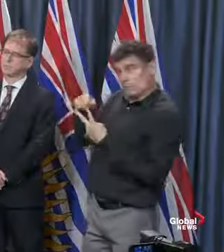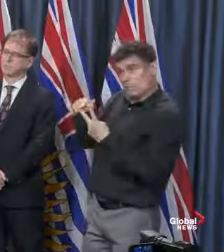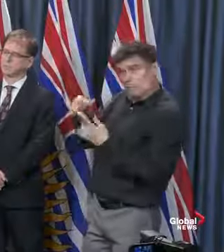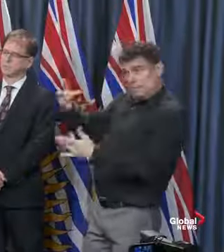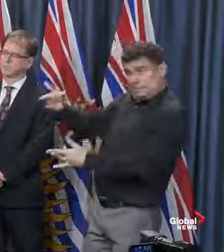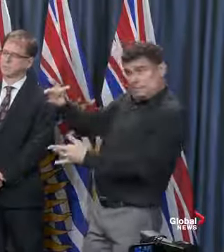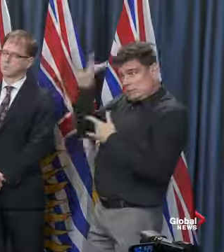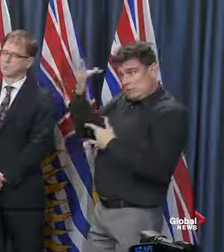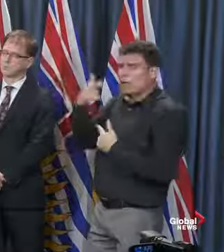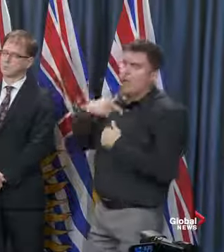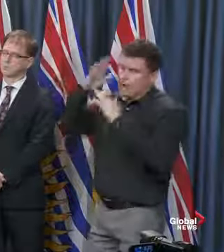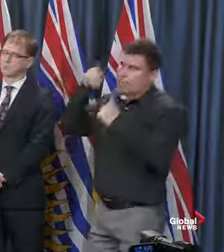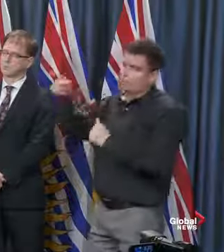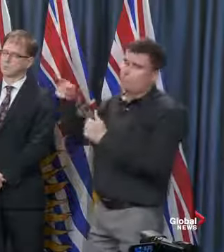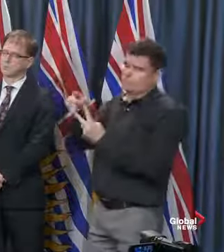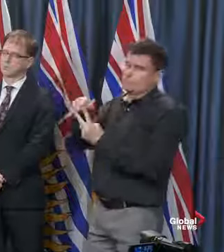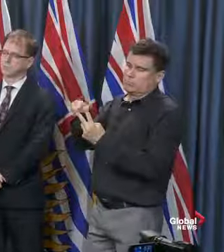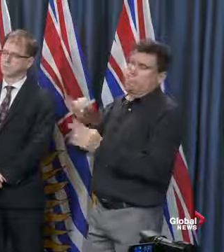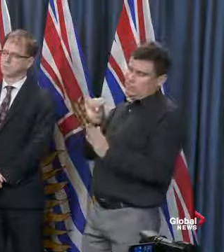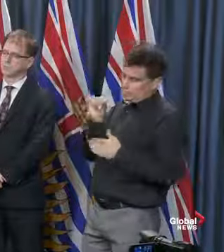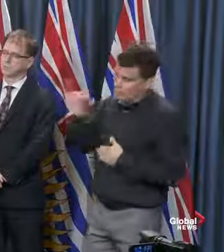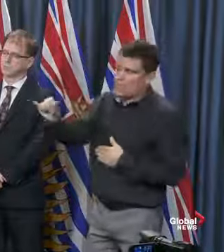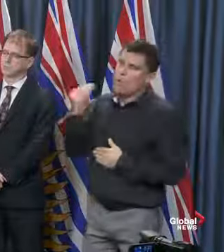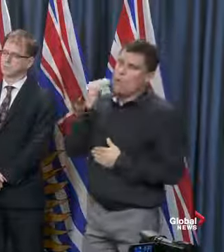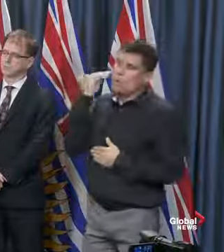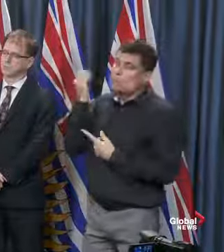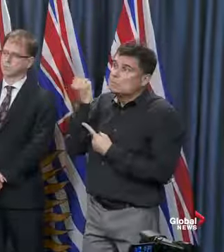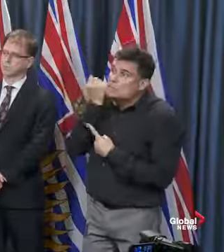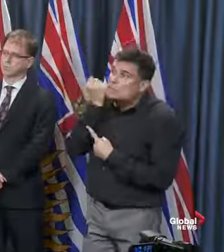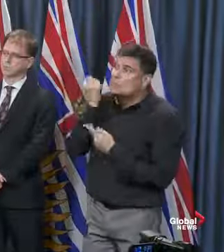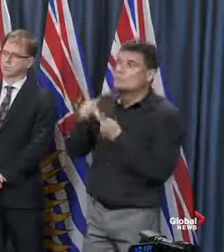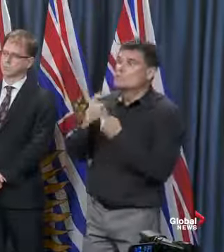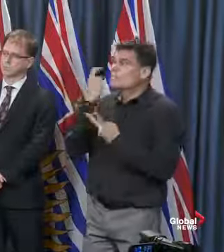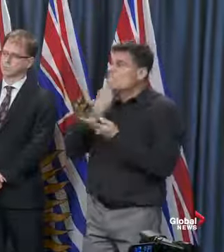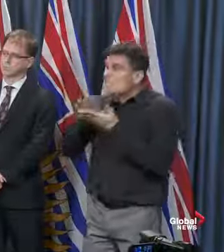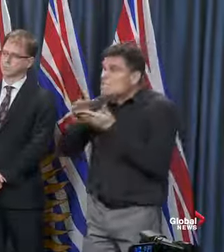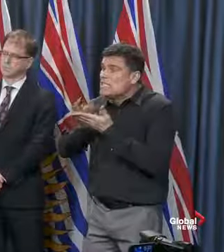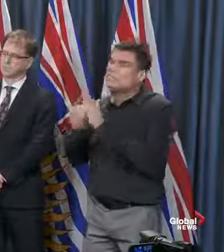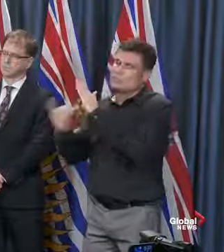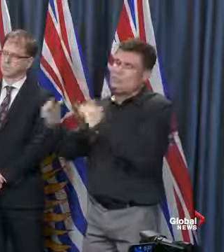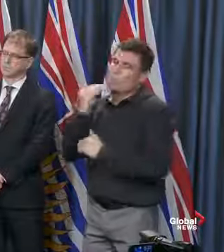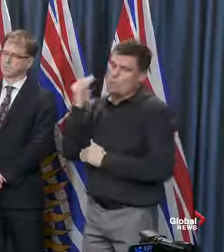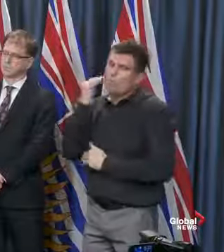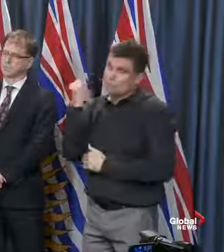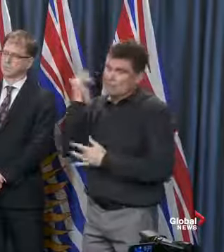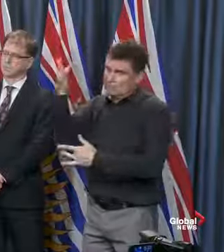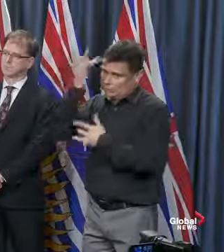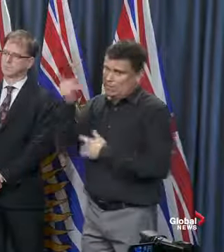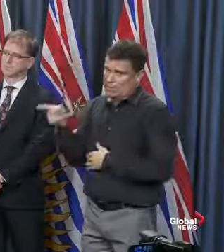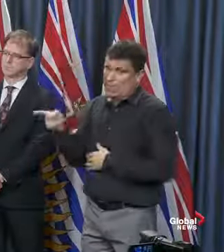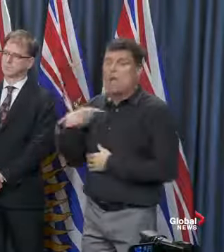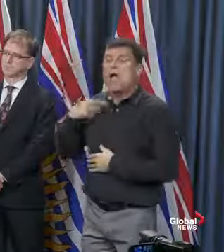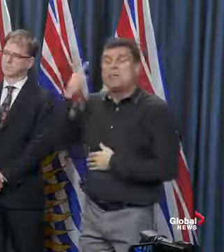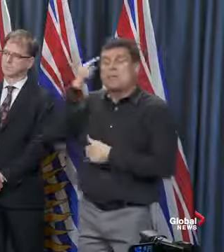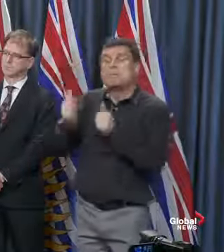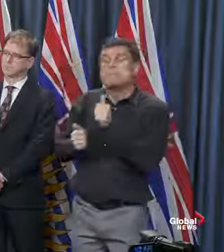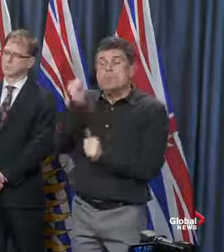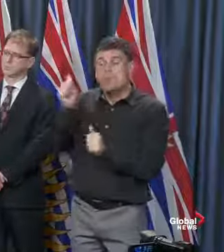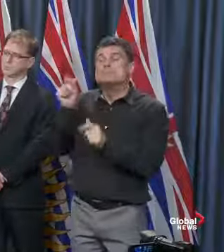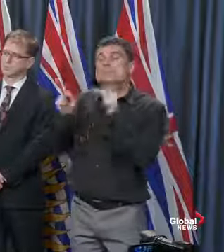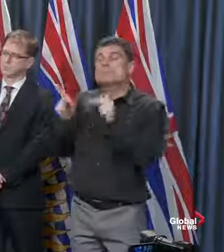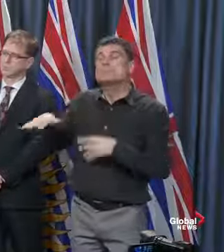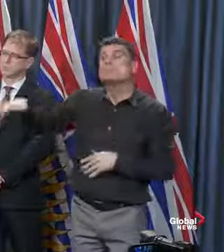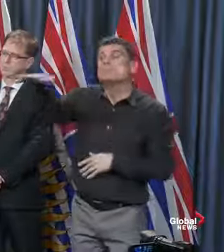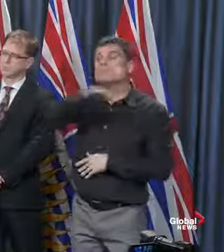unless you have been notified by public health that it's a concern, then I think most people are fine, but I'm putting the word